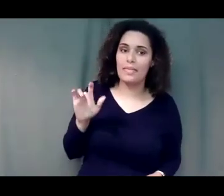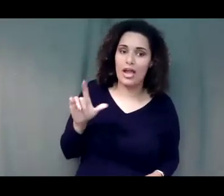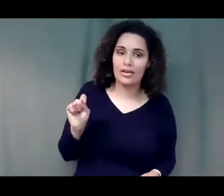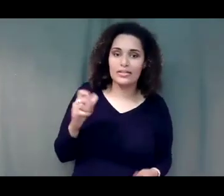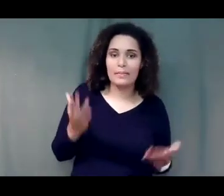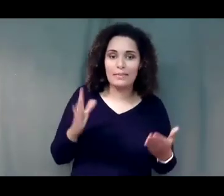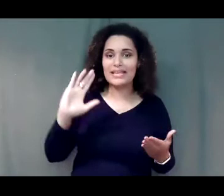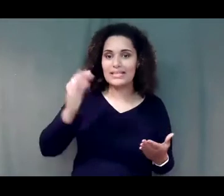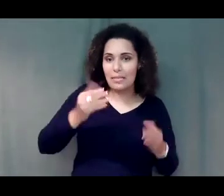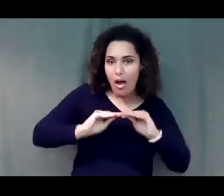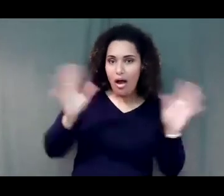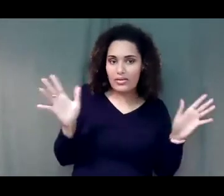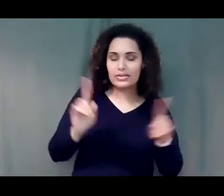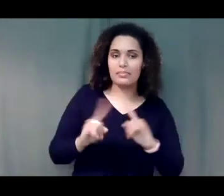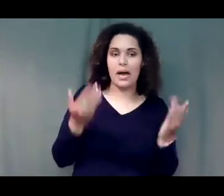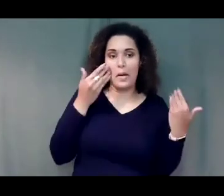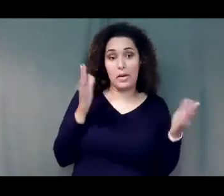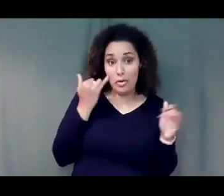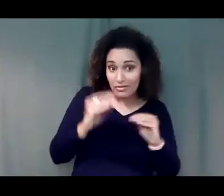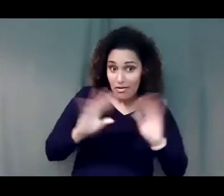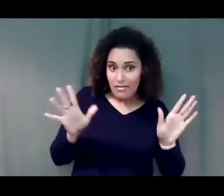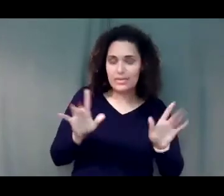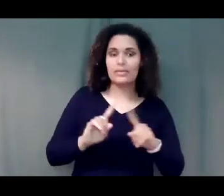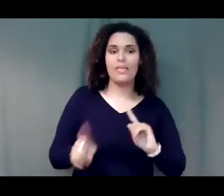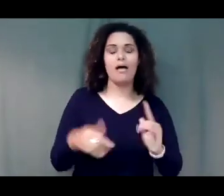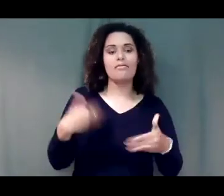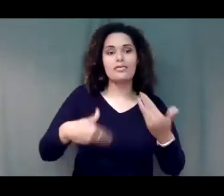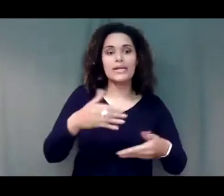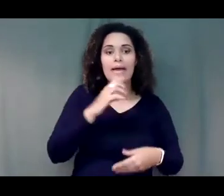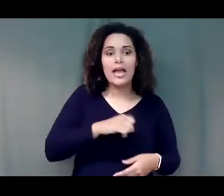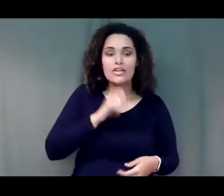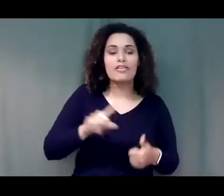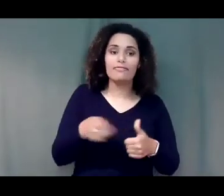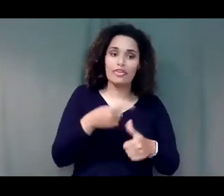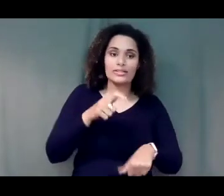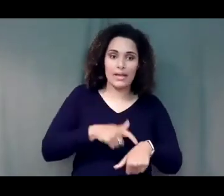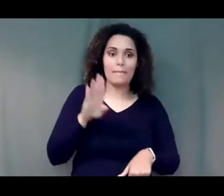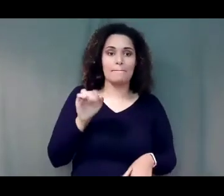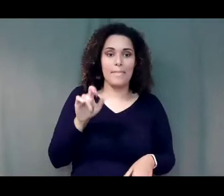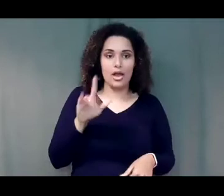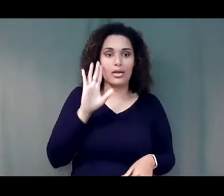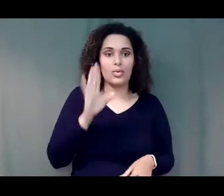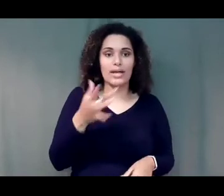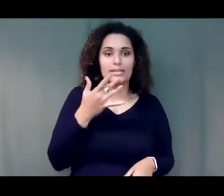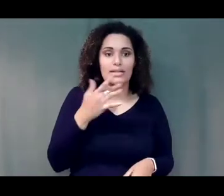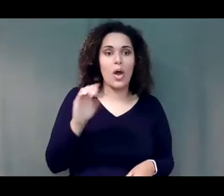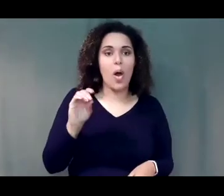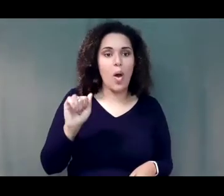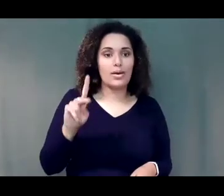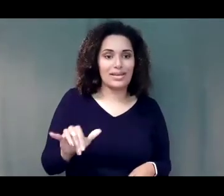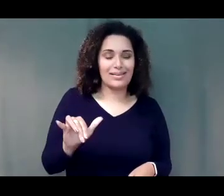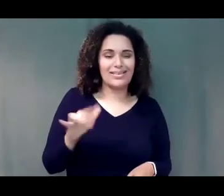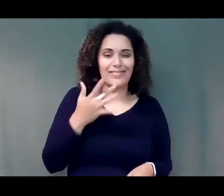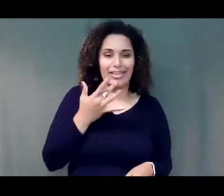this may seem obvious, but I don't know how much it is. As they age, the first time you use a barrel, you're going to pick up some oakiness.